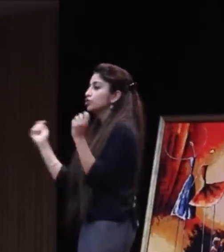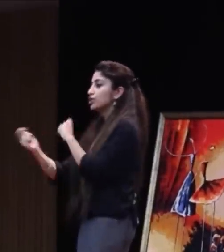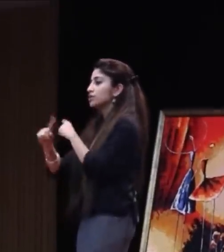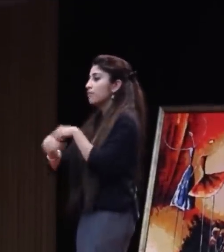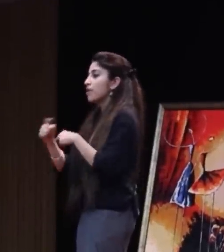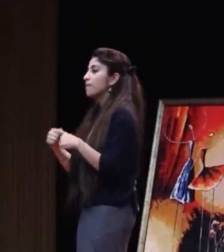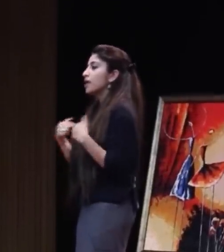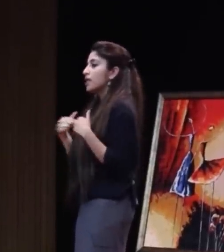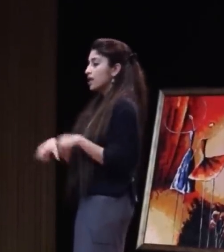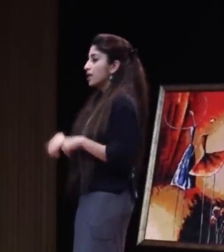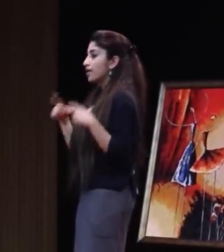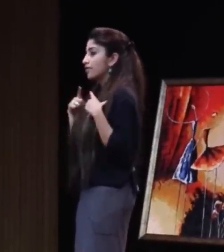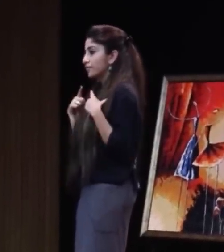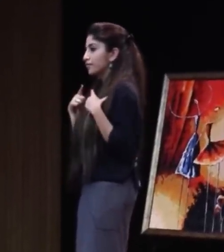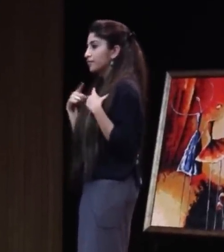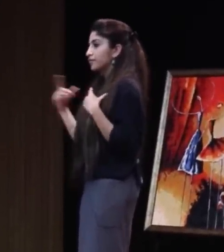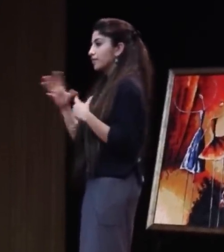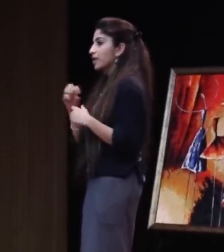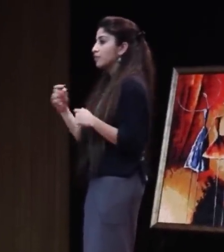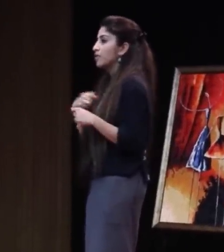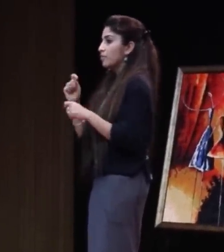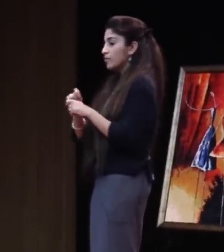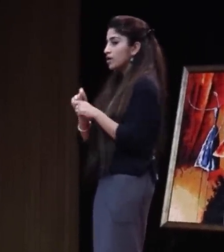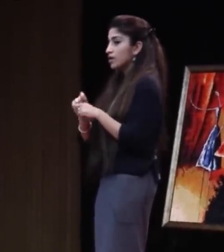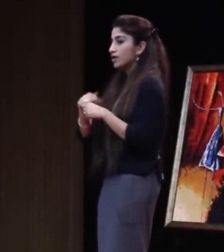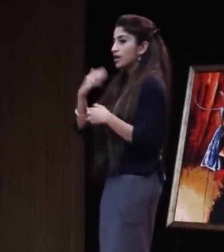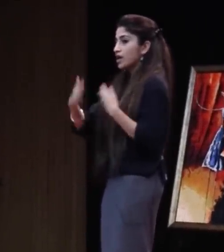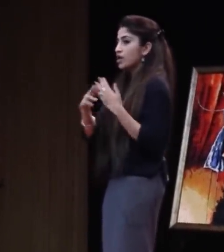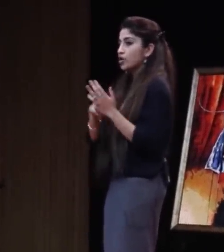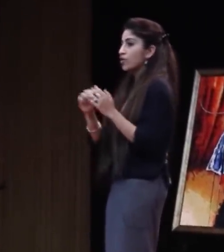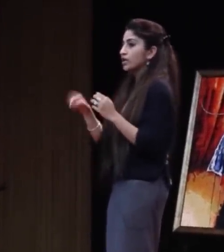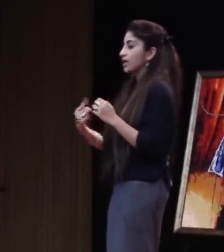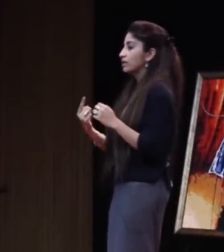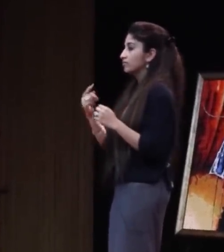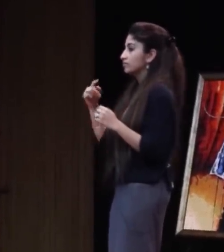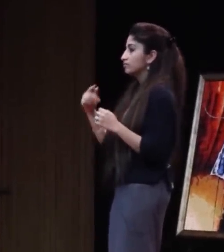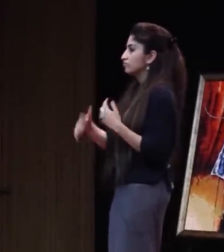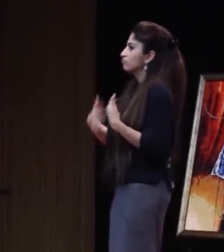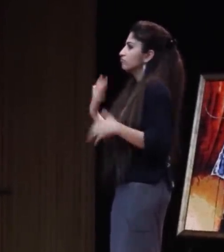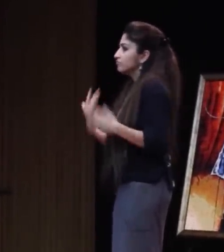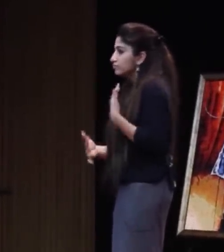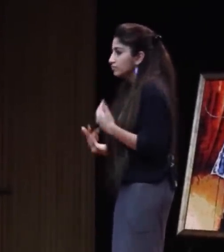consciously made me passionate to work and not get exhausted.